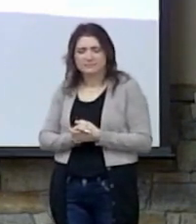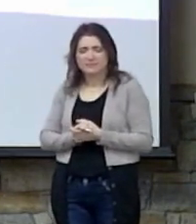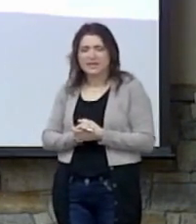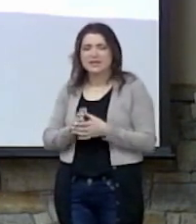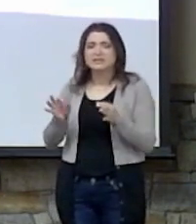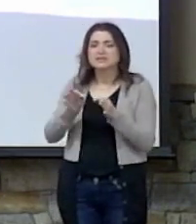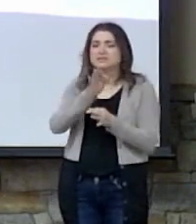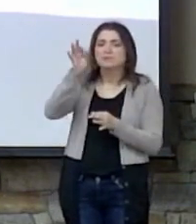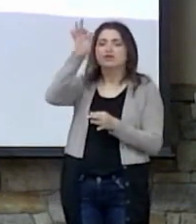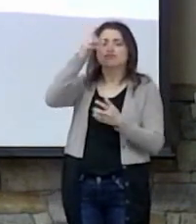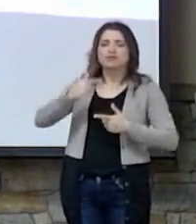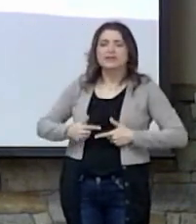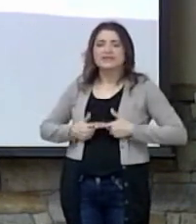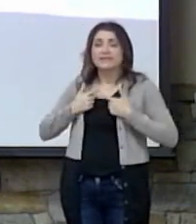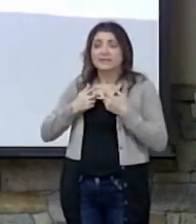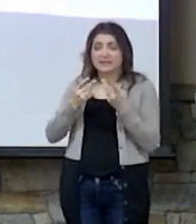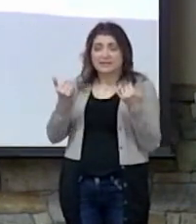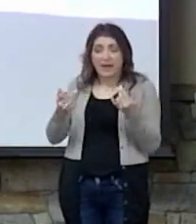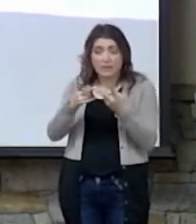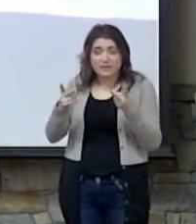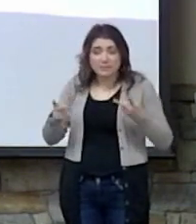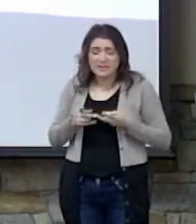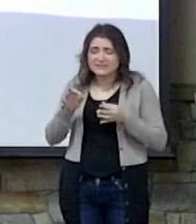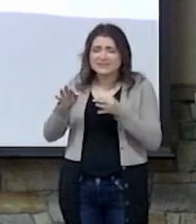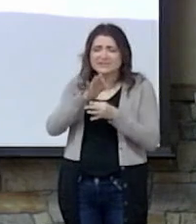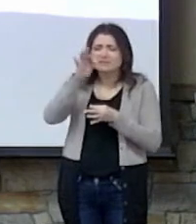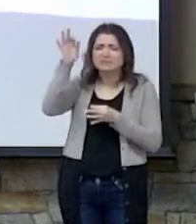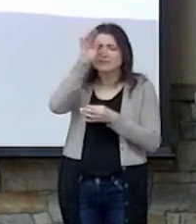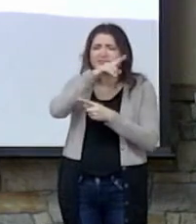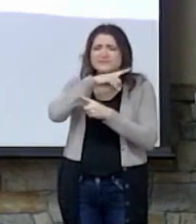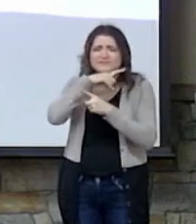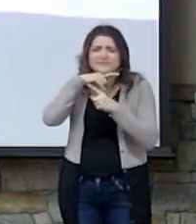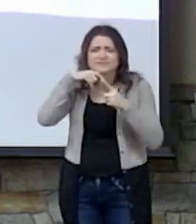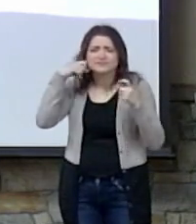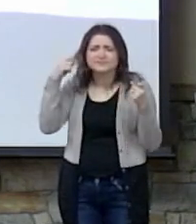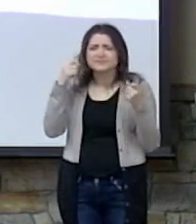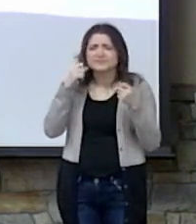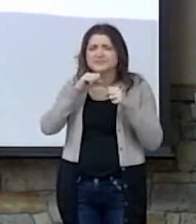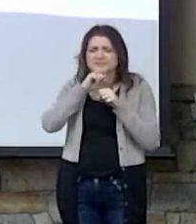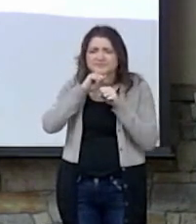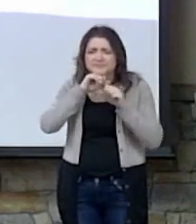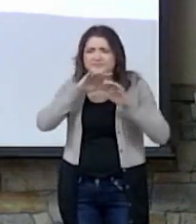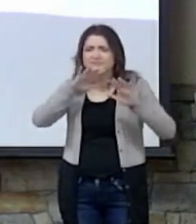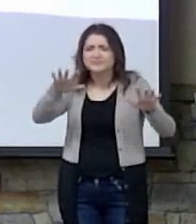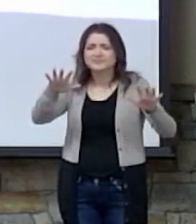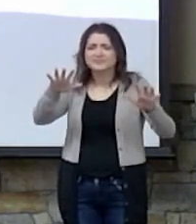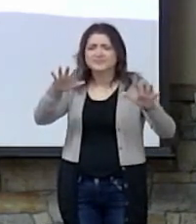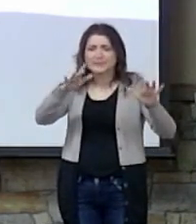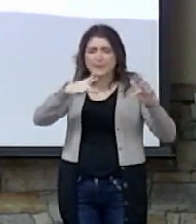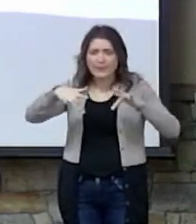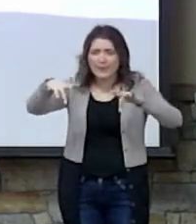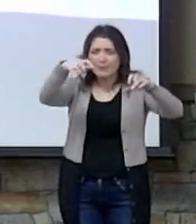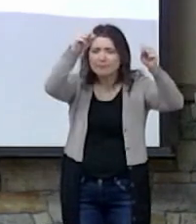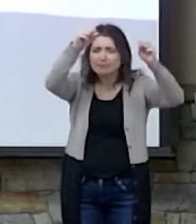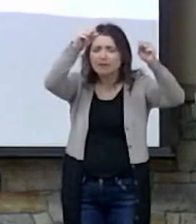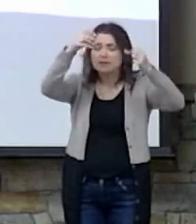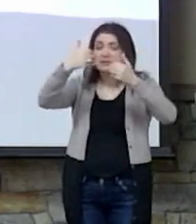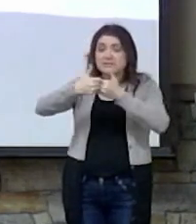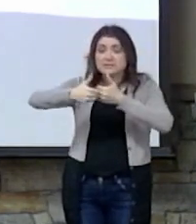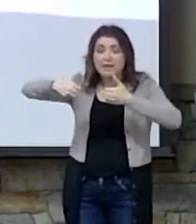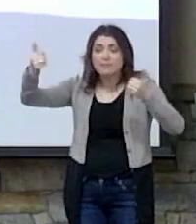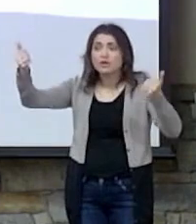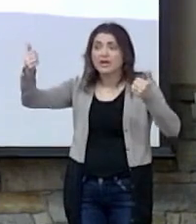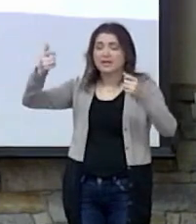Spiritually living in a place desolate, without pasture, separated from all the things that come along with the king